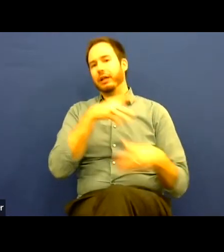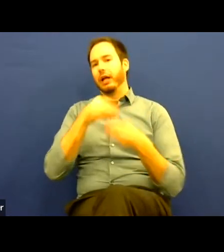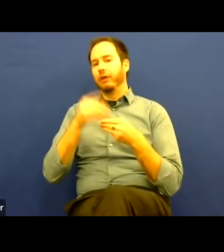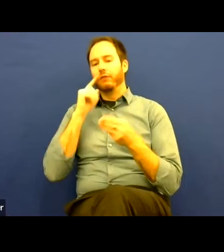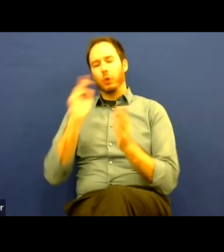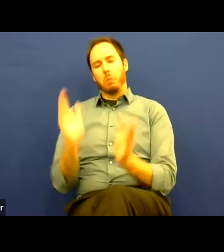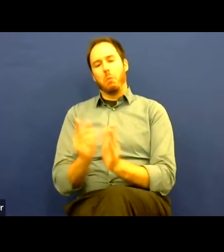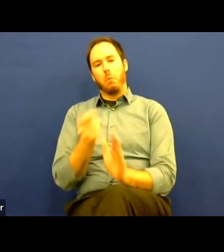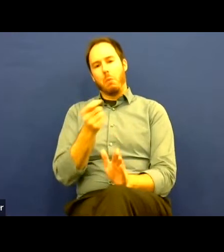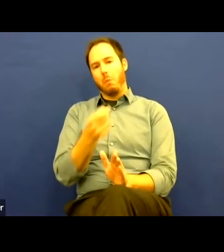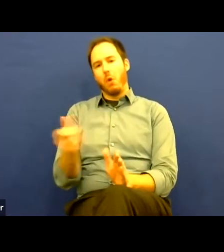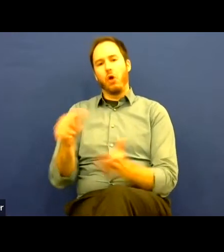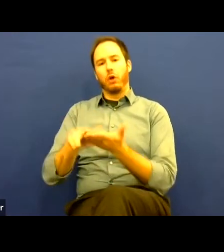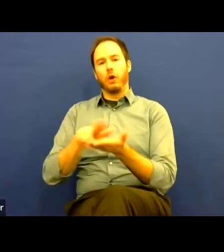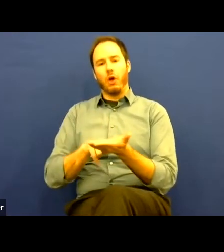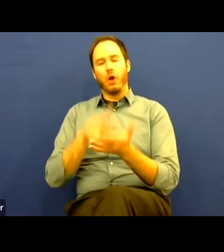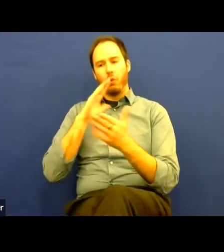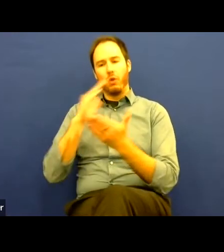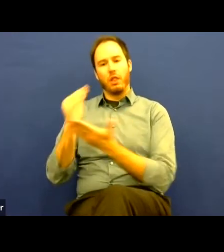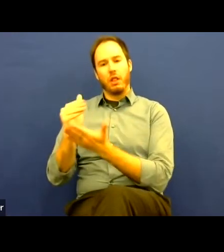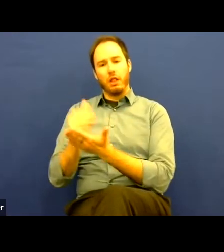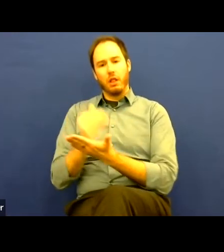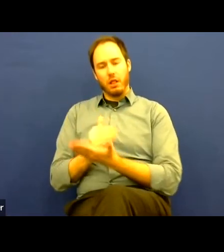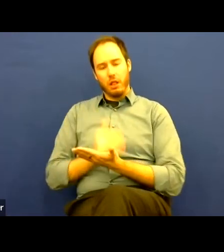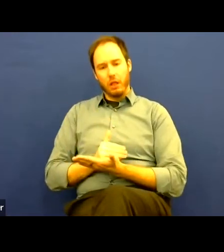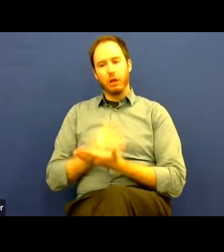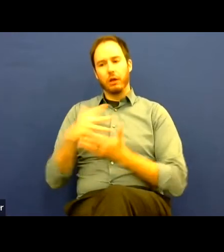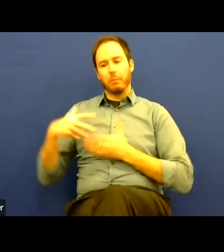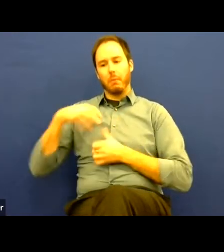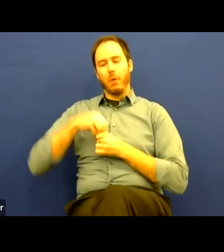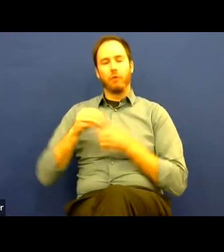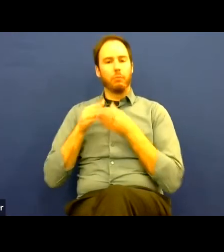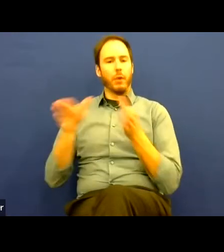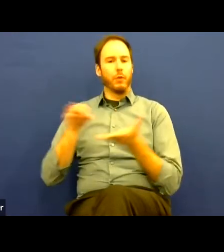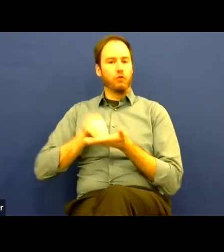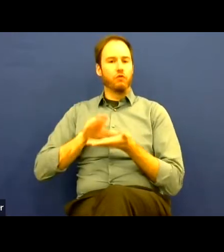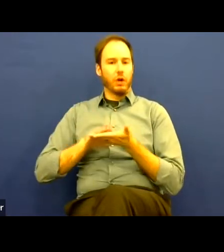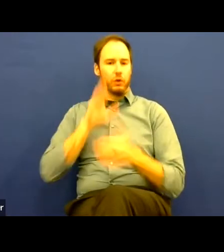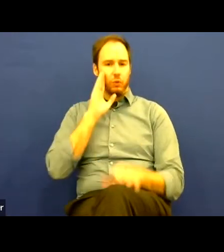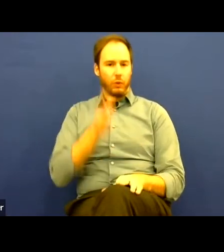small contracts, we're going to list them here so they're part of the public record.